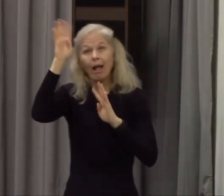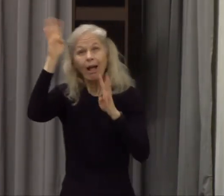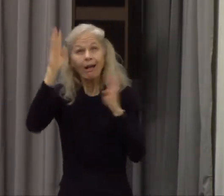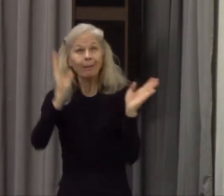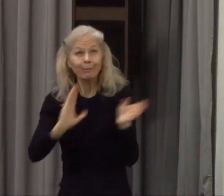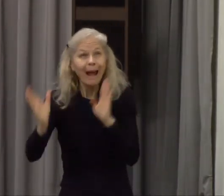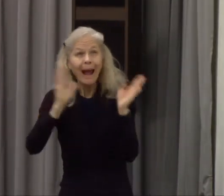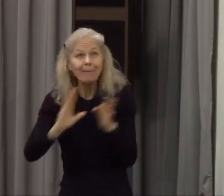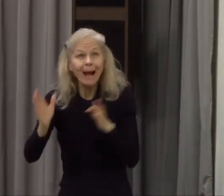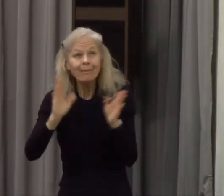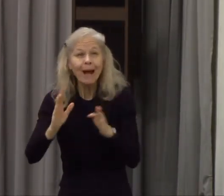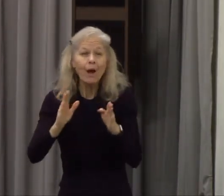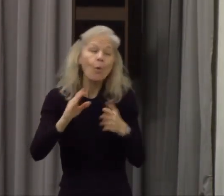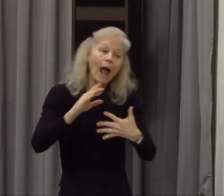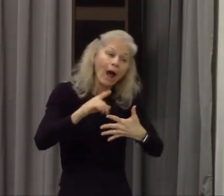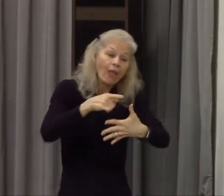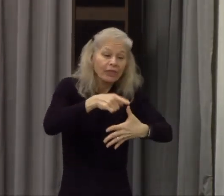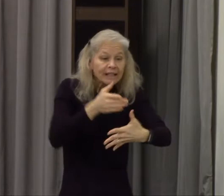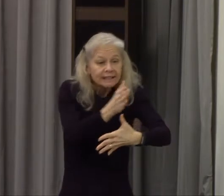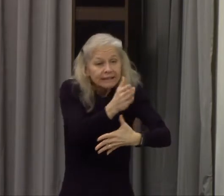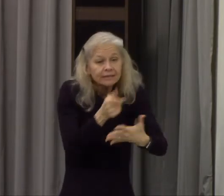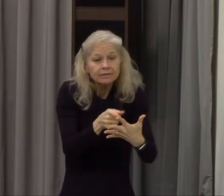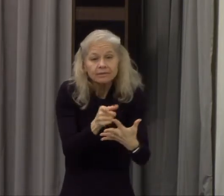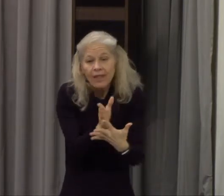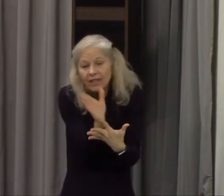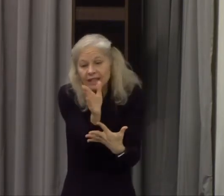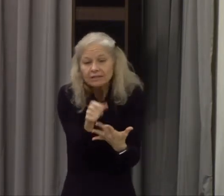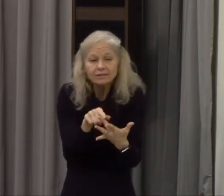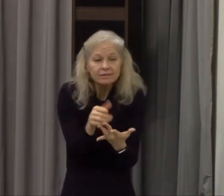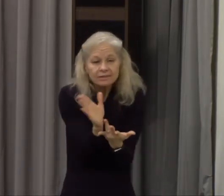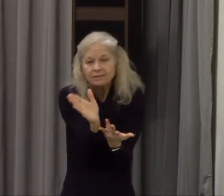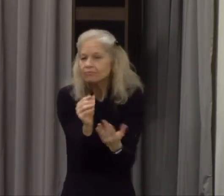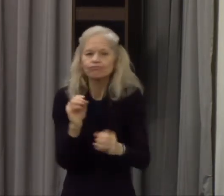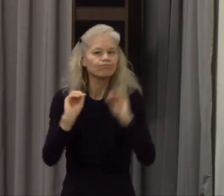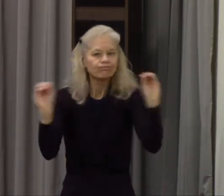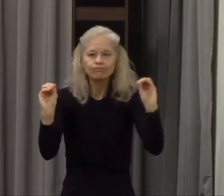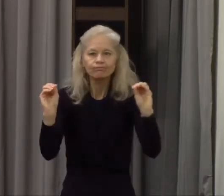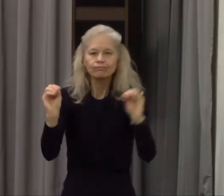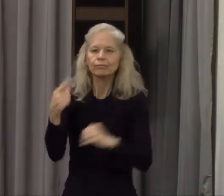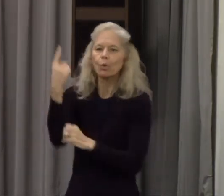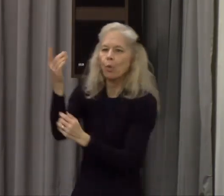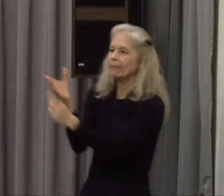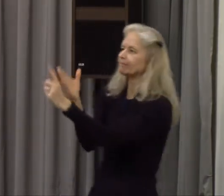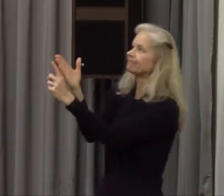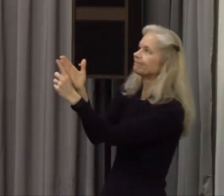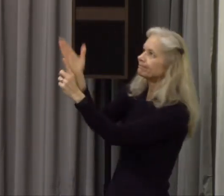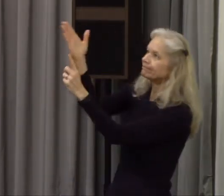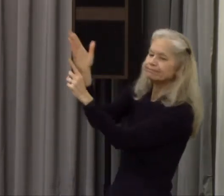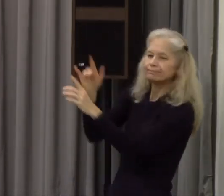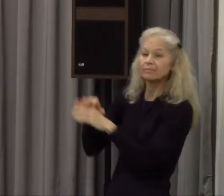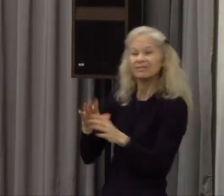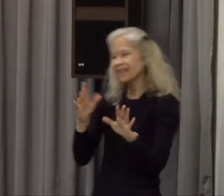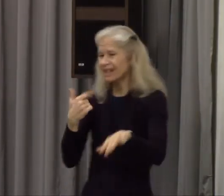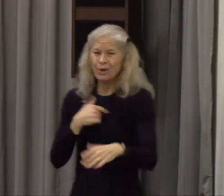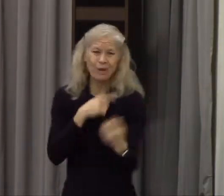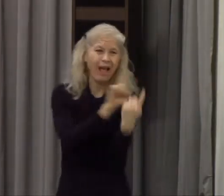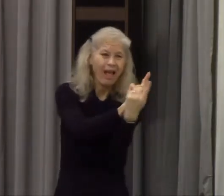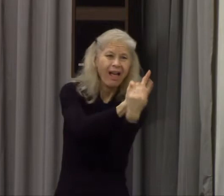visitation. Well, I've been to church. Oh, I've been baptized. Well, I've gone through catechism.